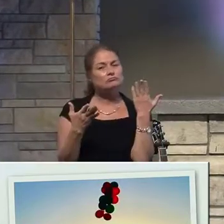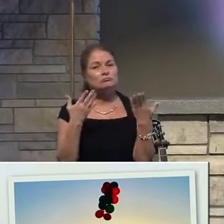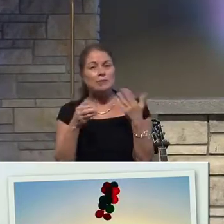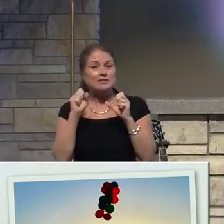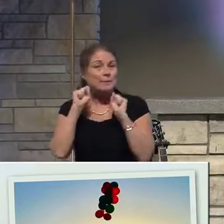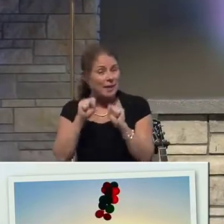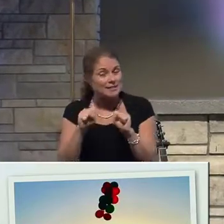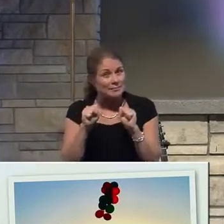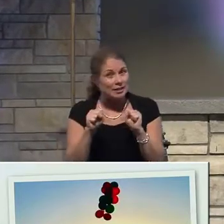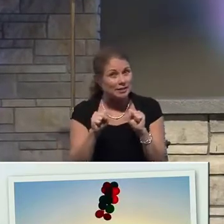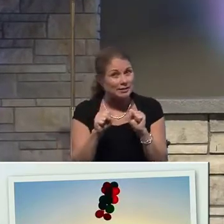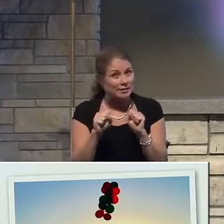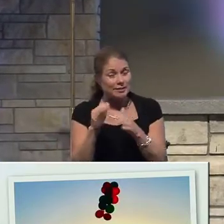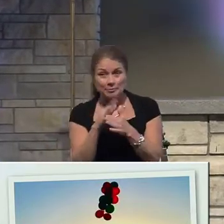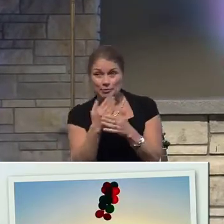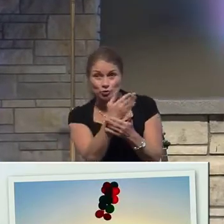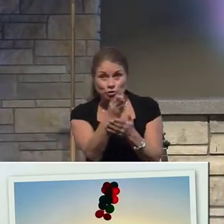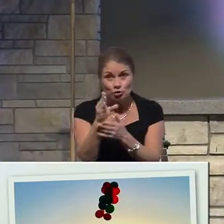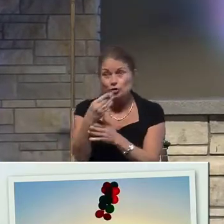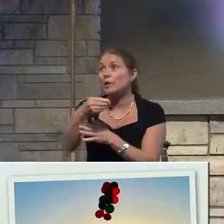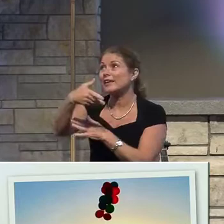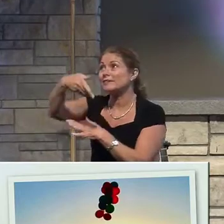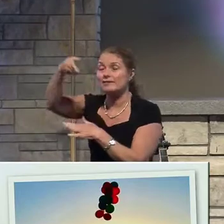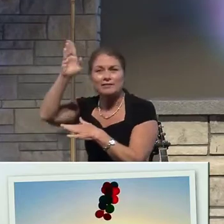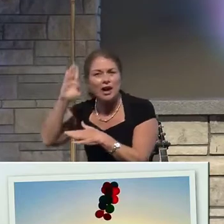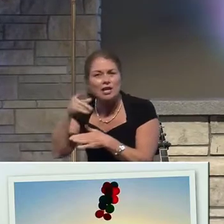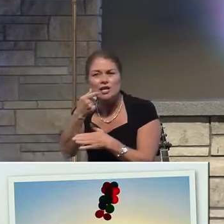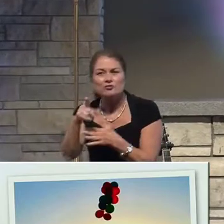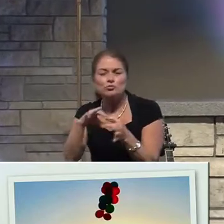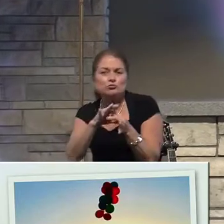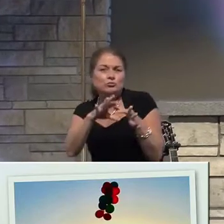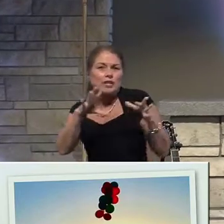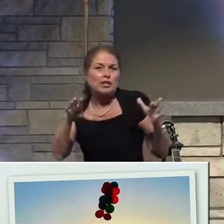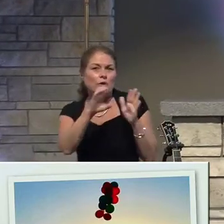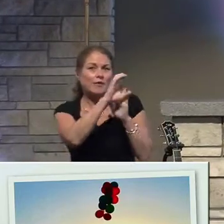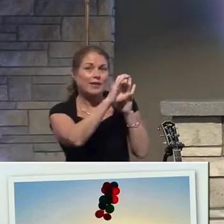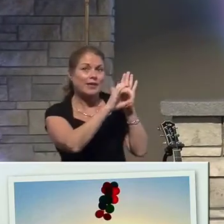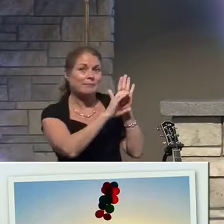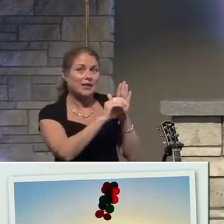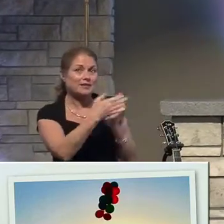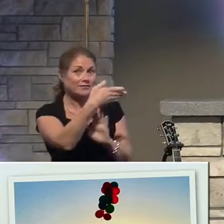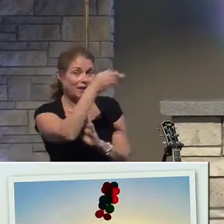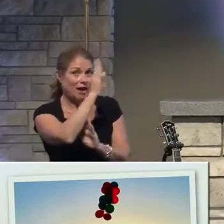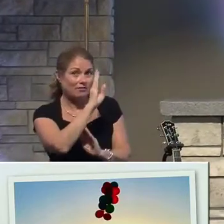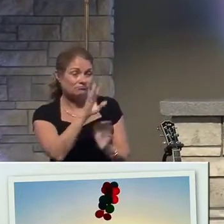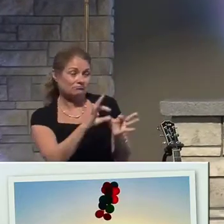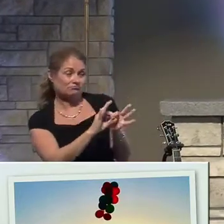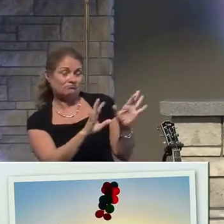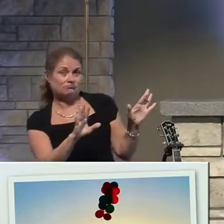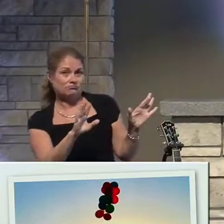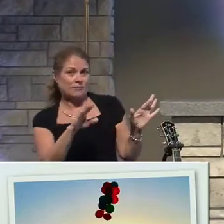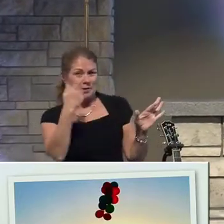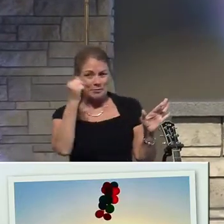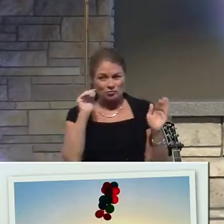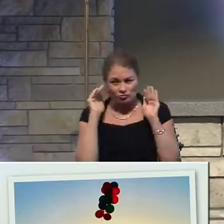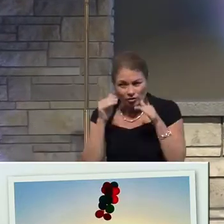Just only between you and God. I mean, have you ever let go of the commands of God for human